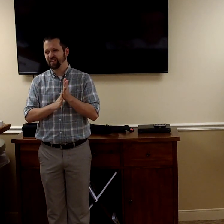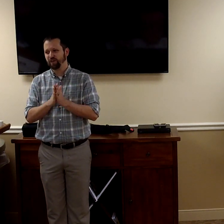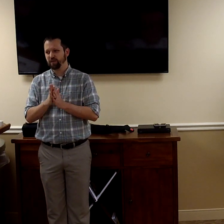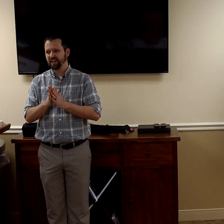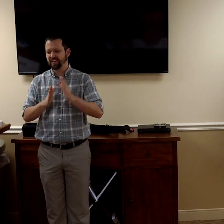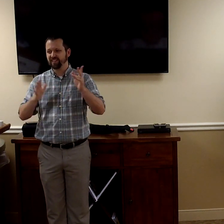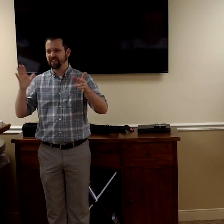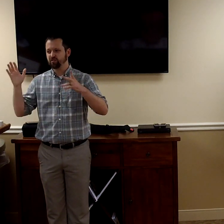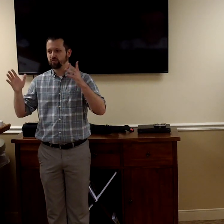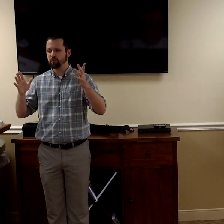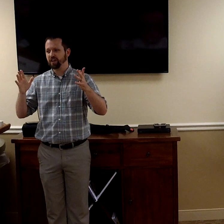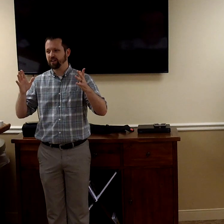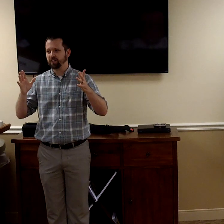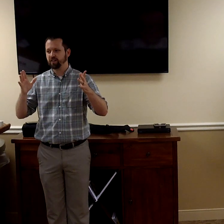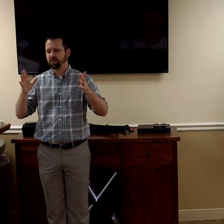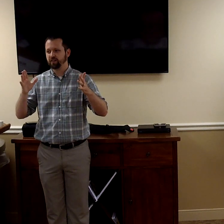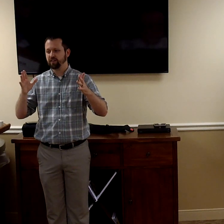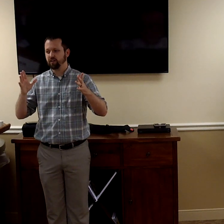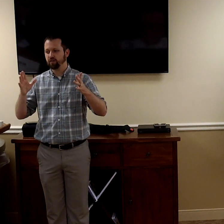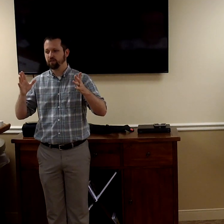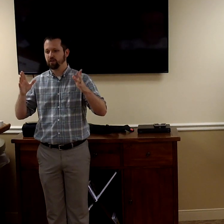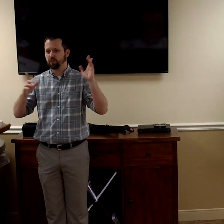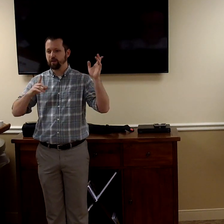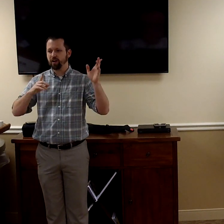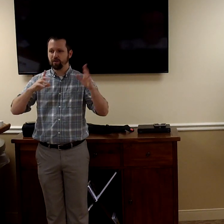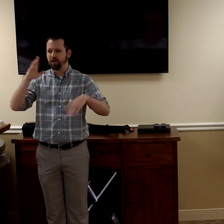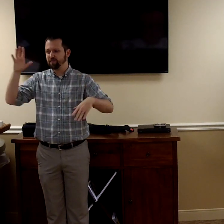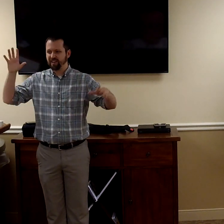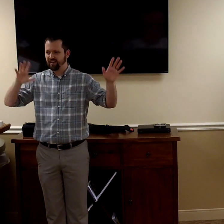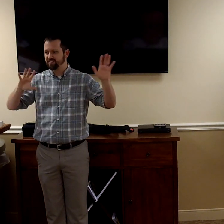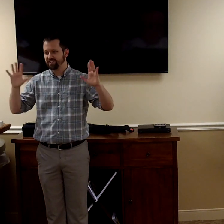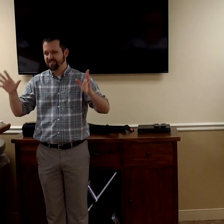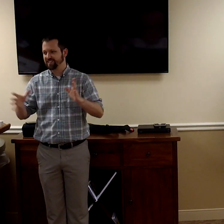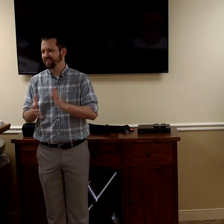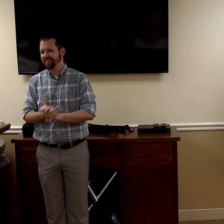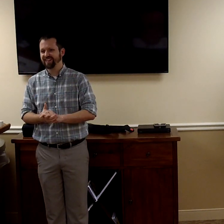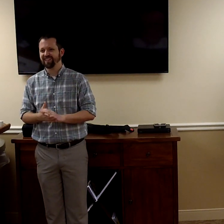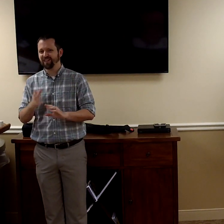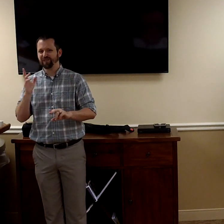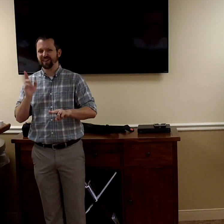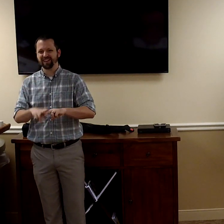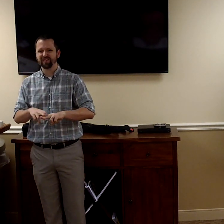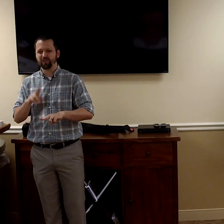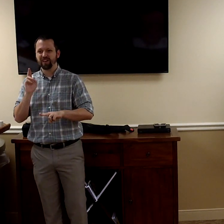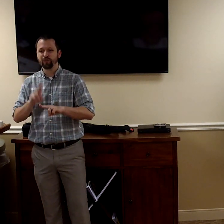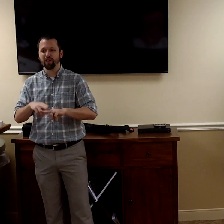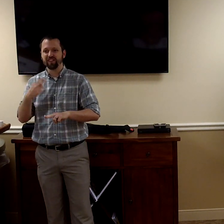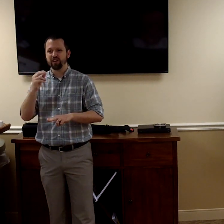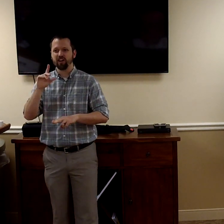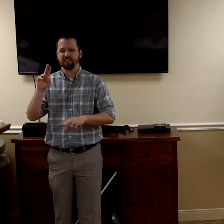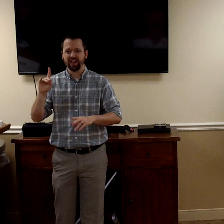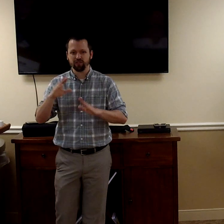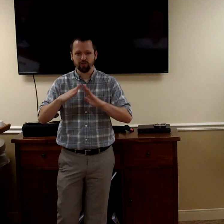fun. We got kids in each room. We got, you know, her grandma, our mom's day. It's a lot of fun. It's fun at the Holland household right